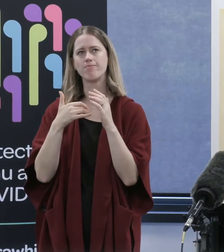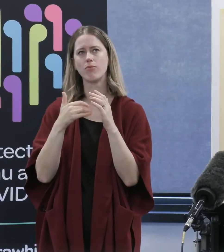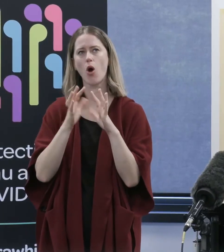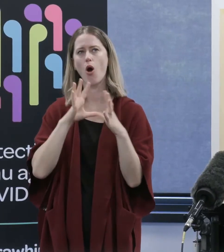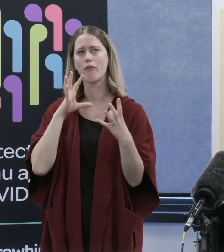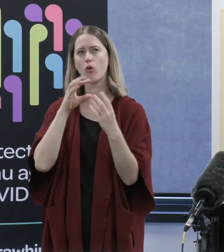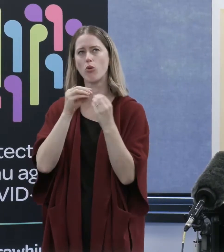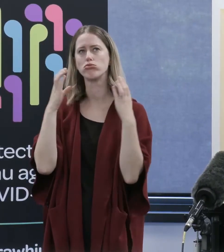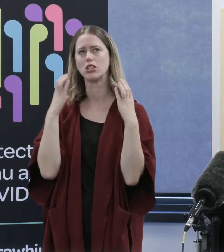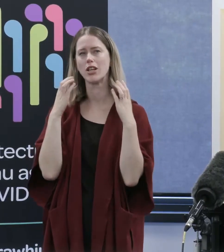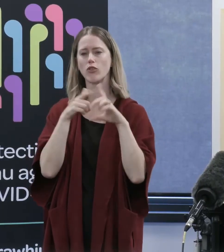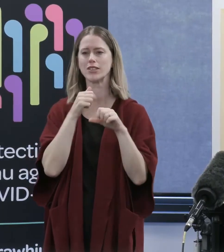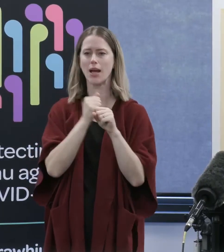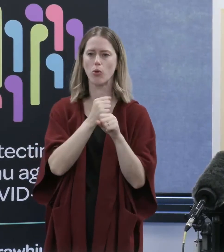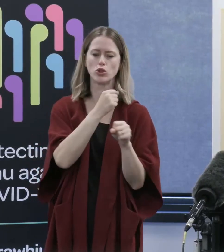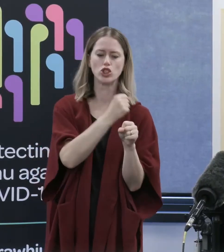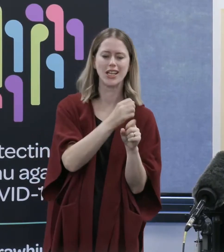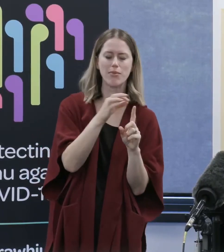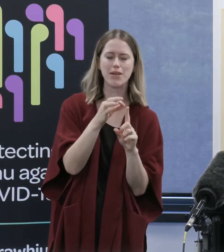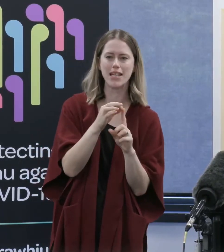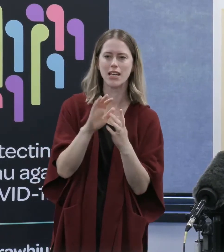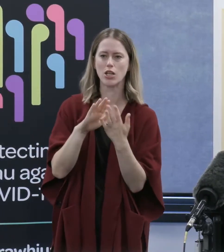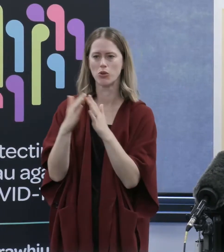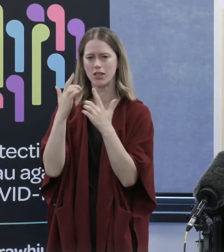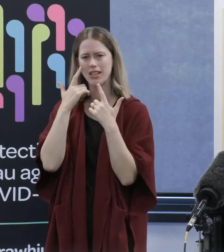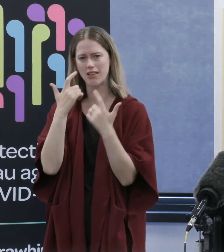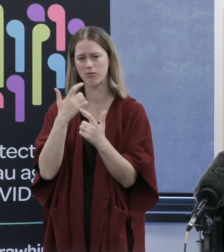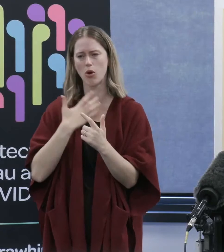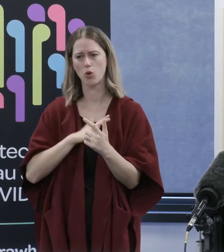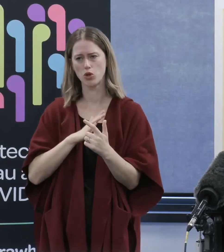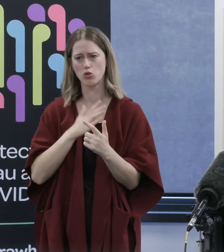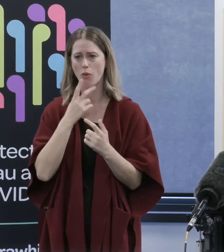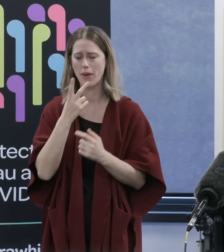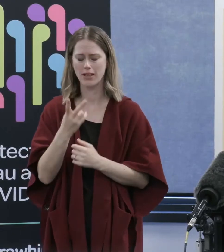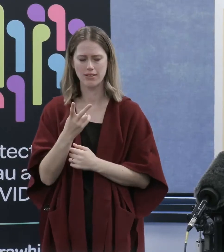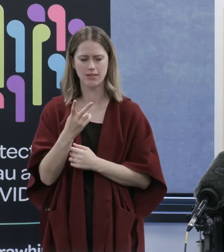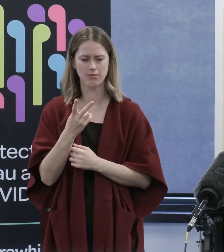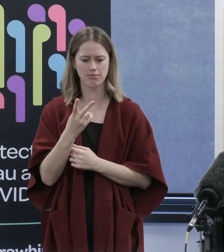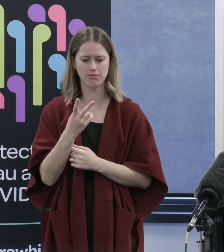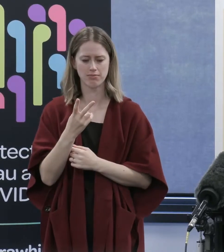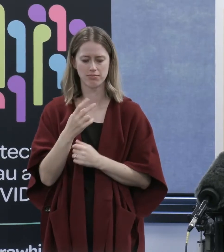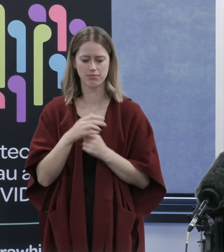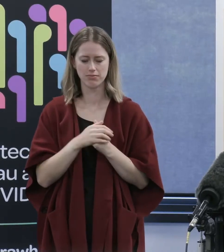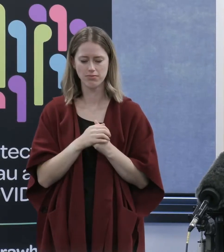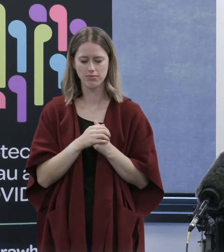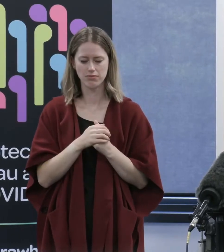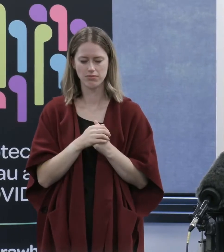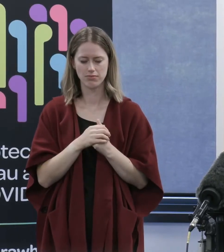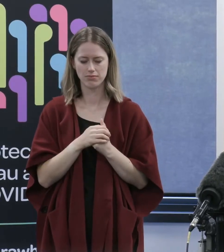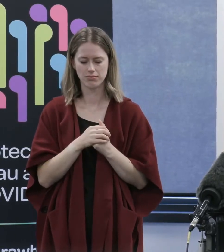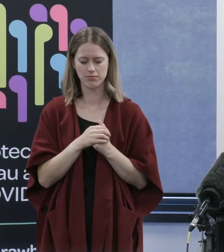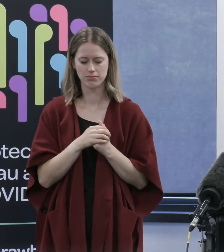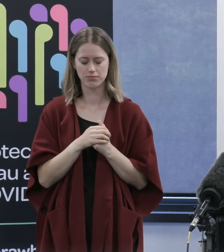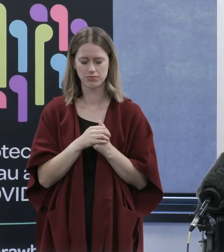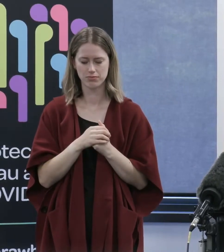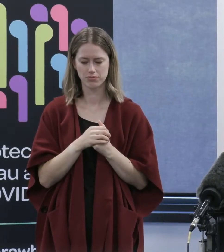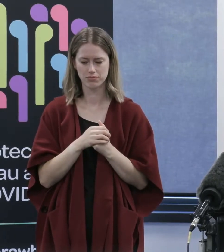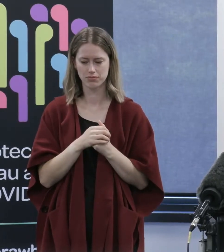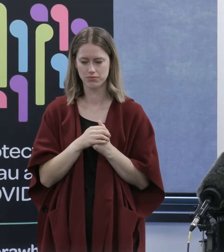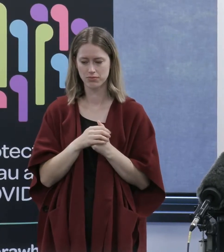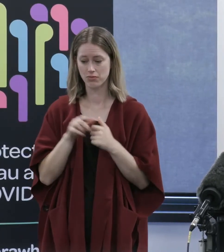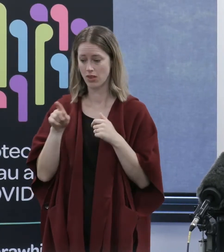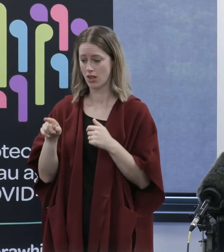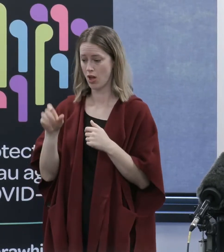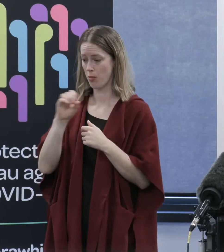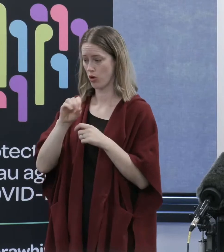system, including in primary and community care, and I want to reiterate that point. Only about 0.5% of our cases in the